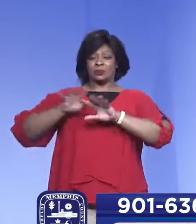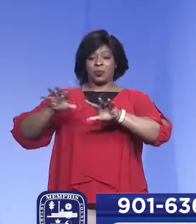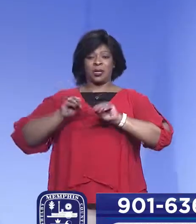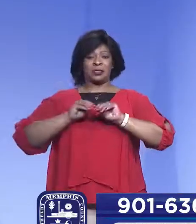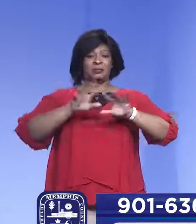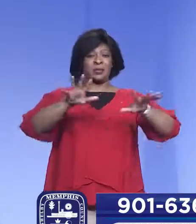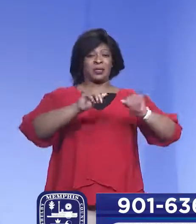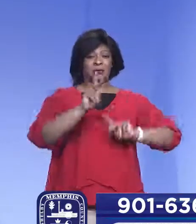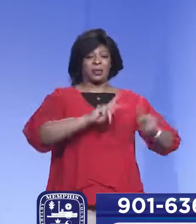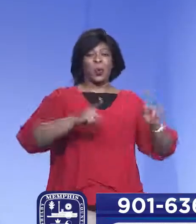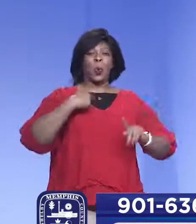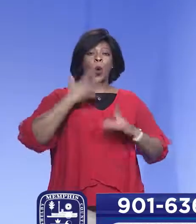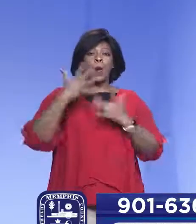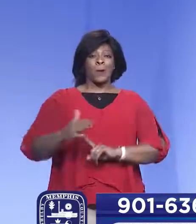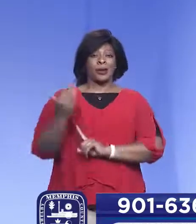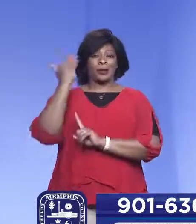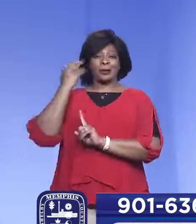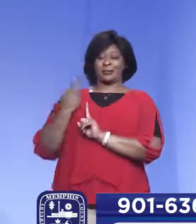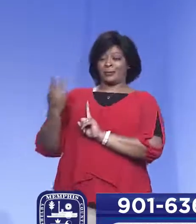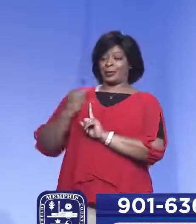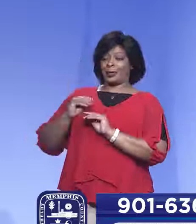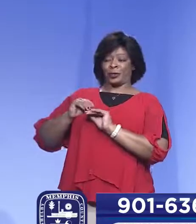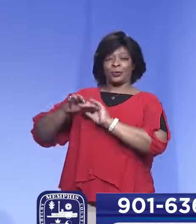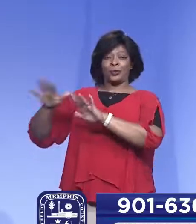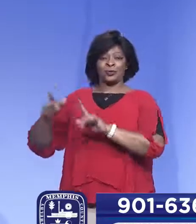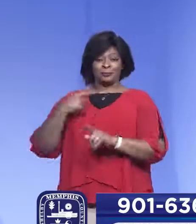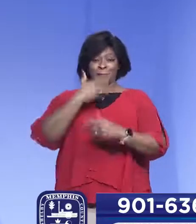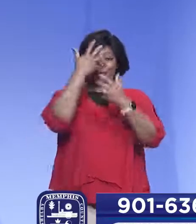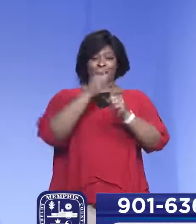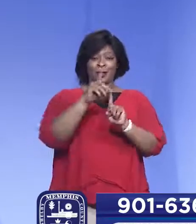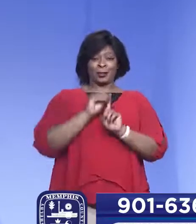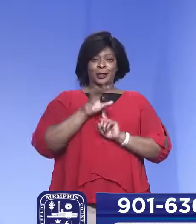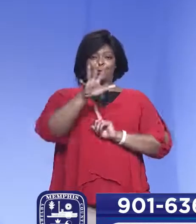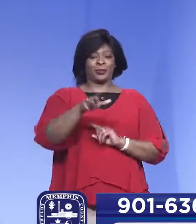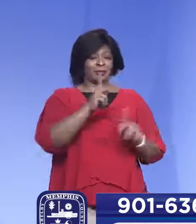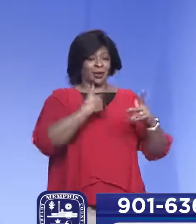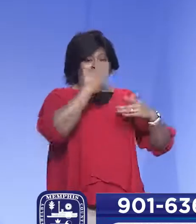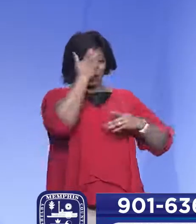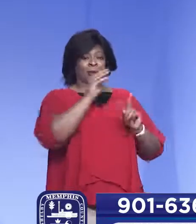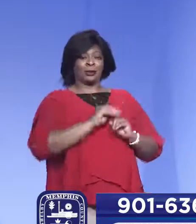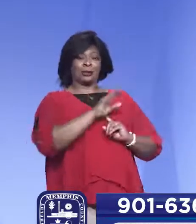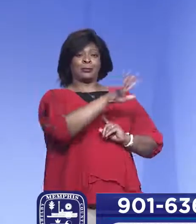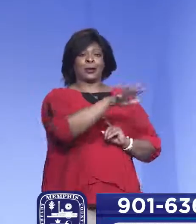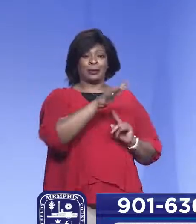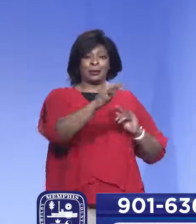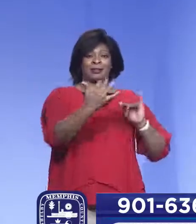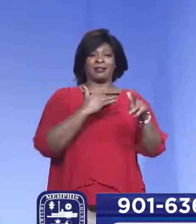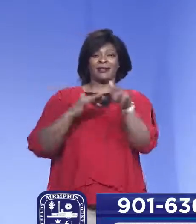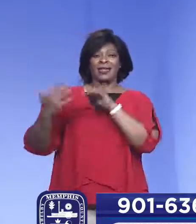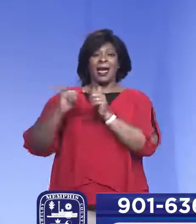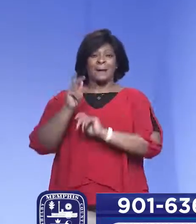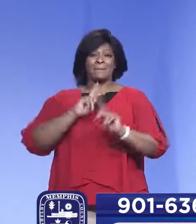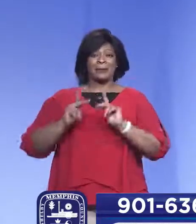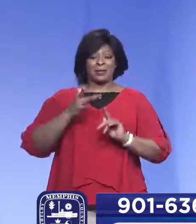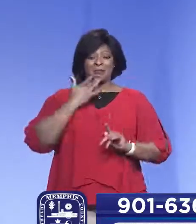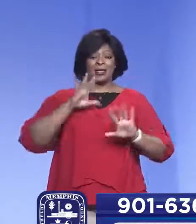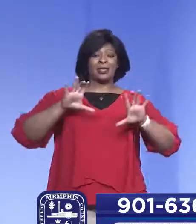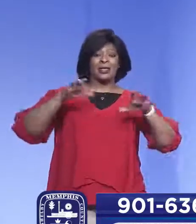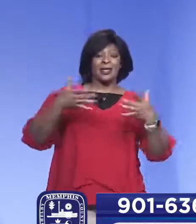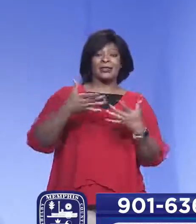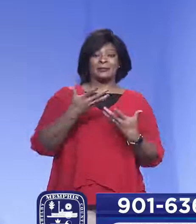people with whom they are acquainted, people whom they trust, people whom they know, and the ways in which people are choosing to gather,